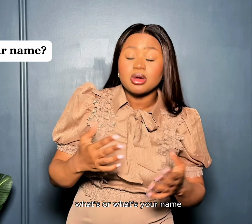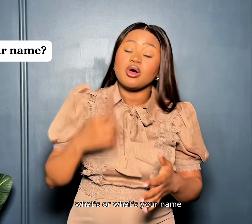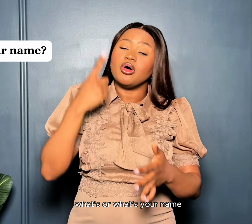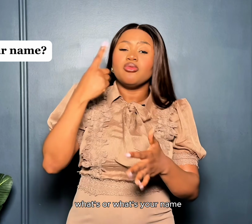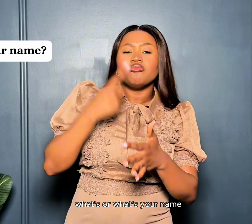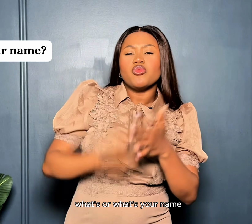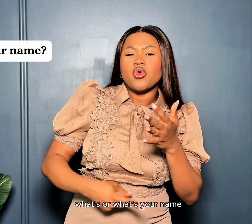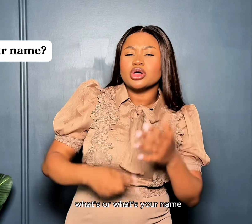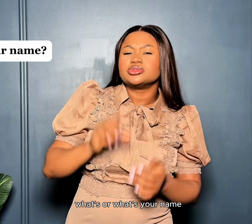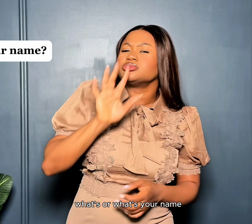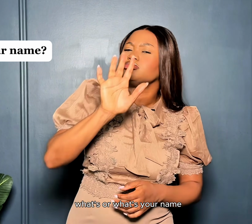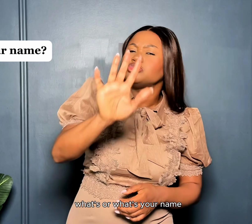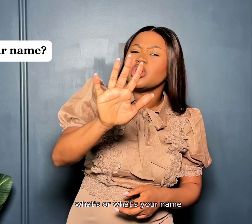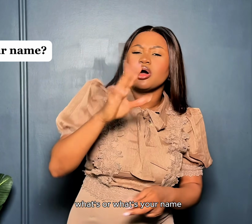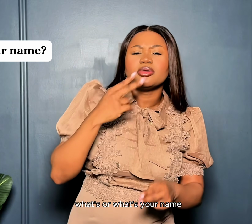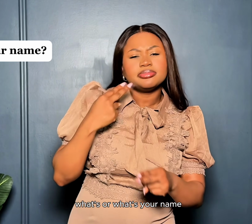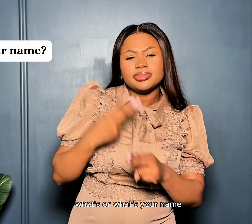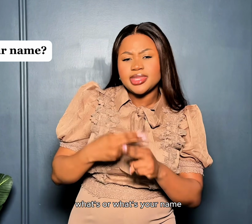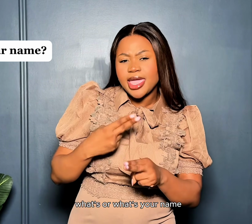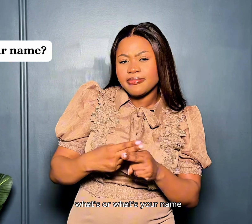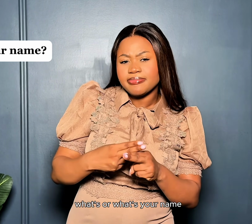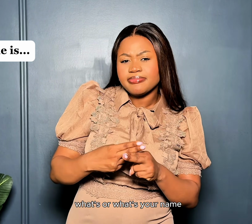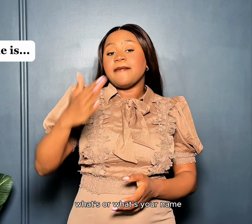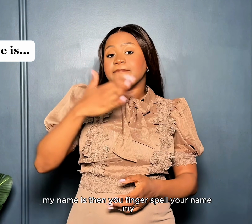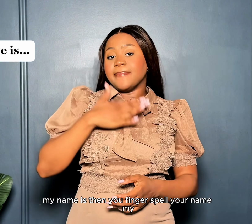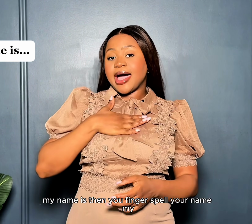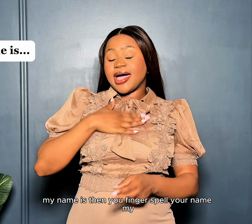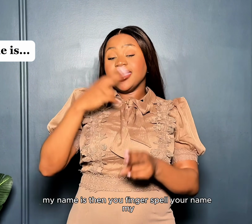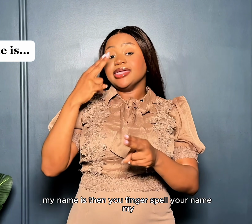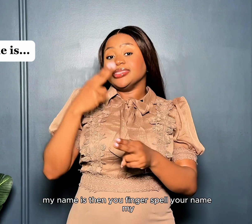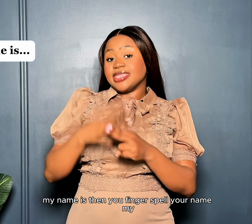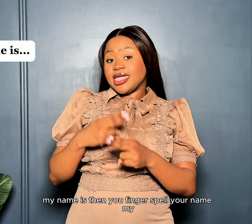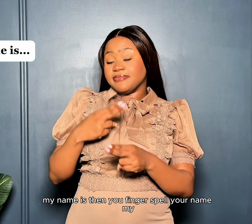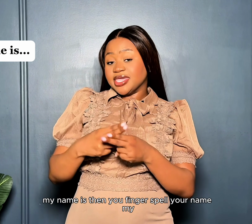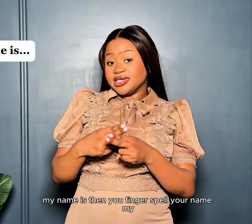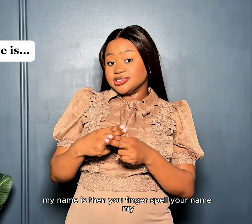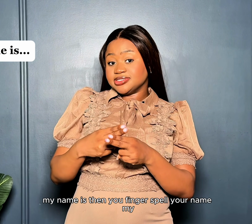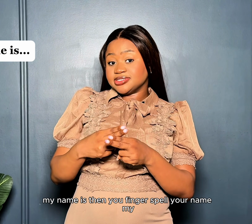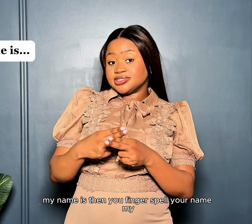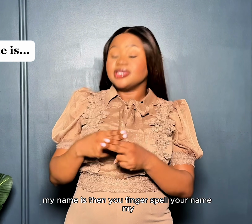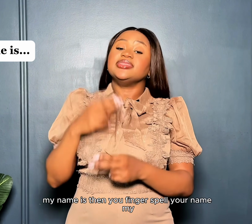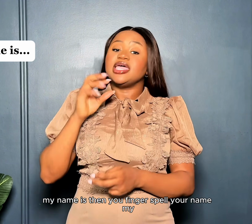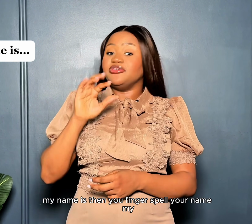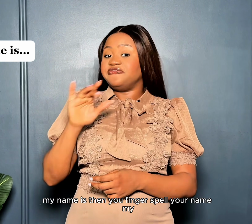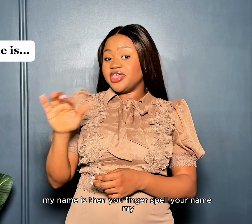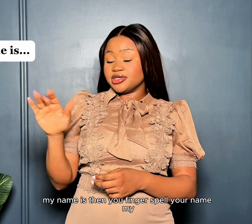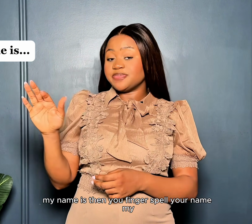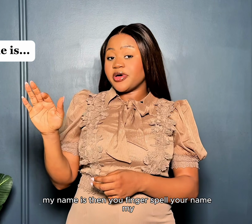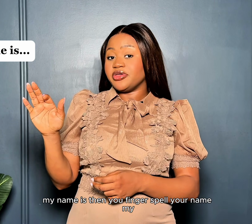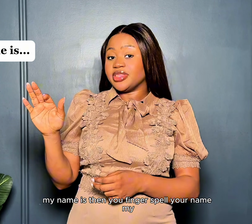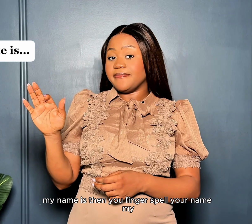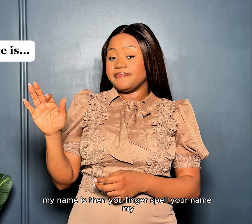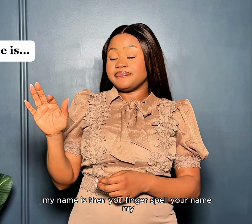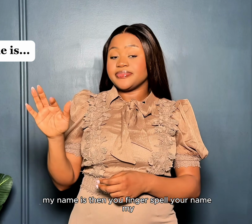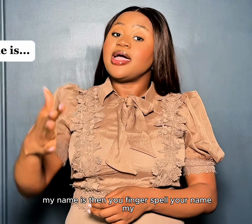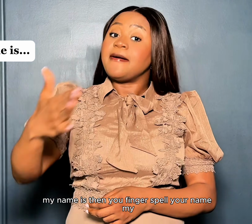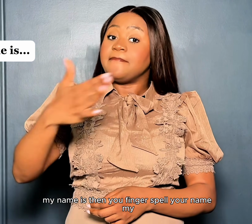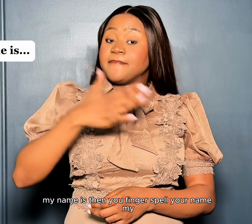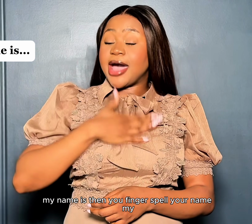or what's your name? My name is, then you finger spell your name.